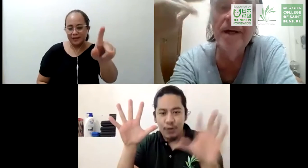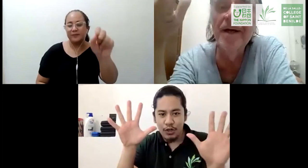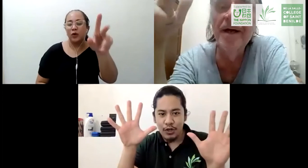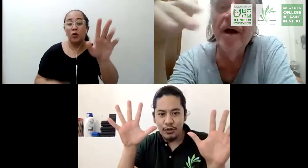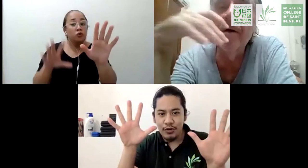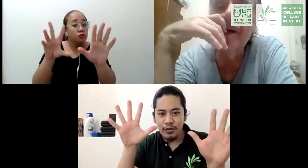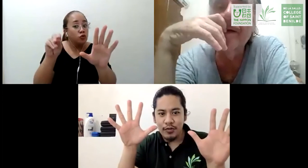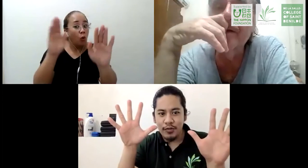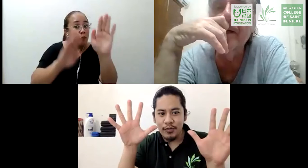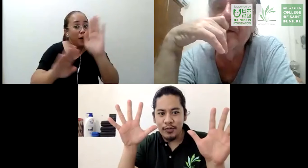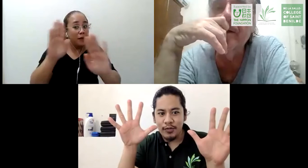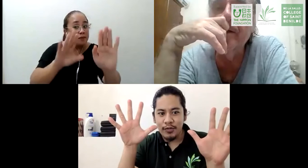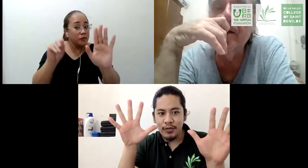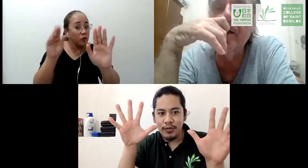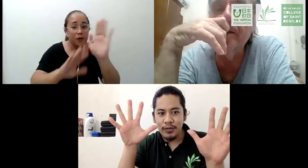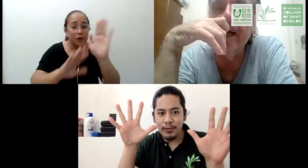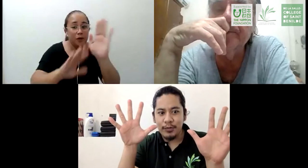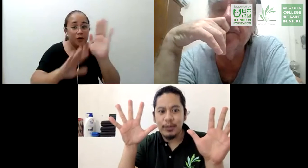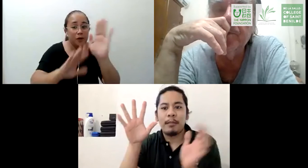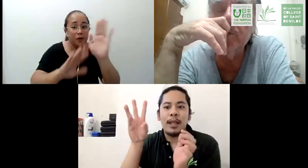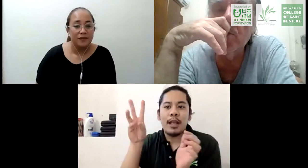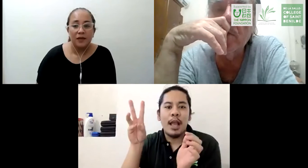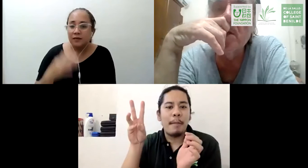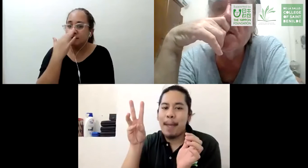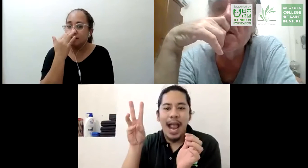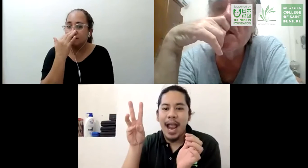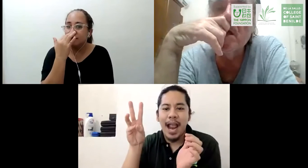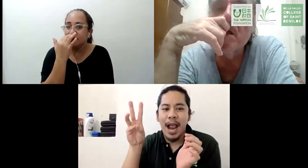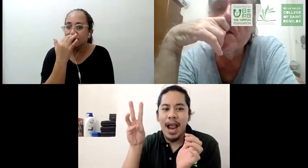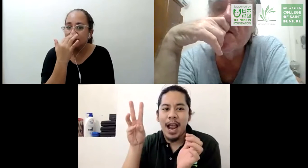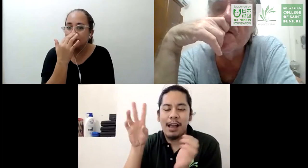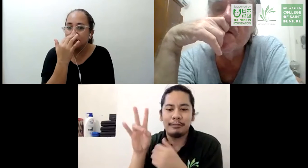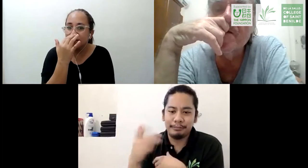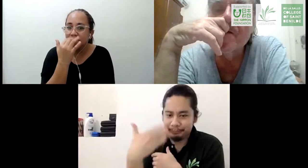problem. All right, and then Nat?